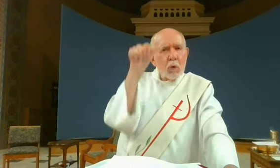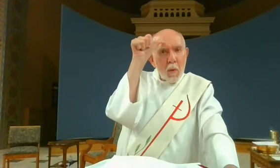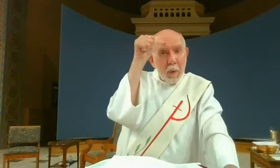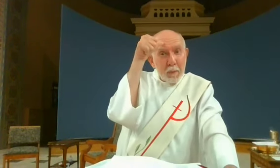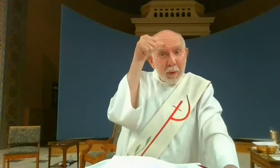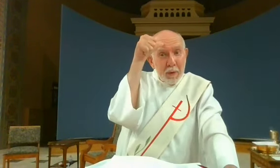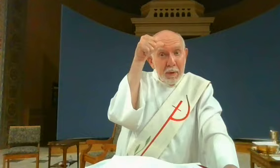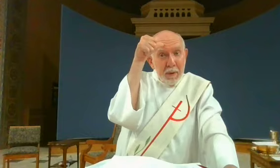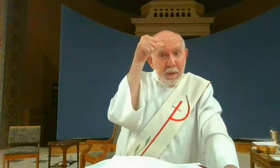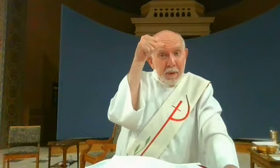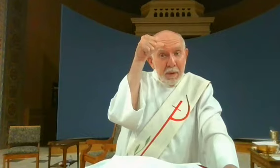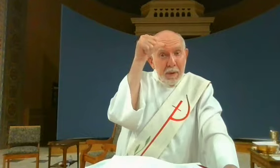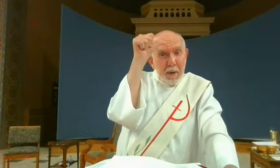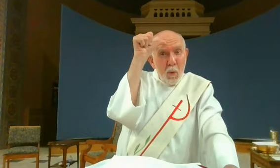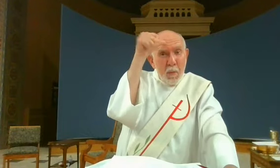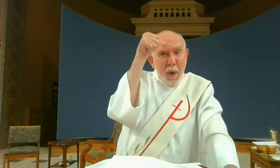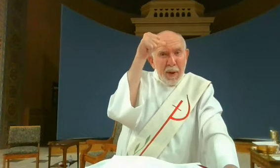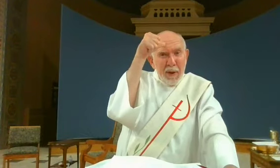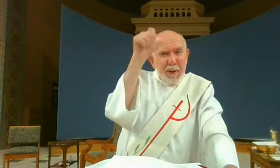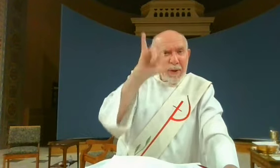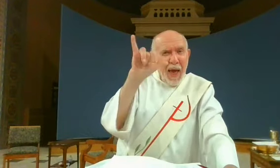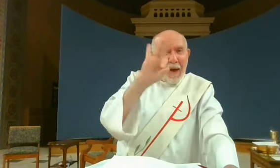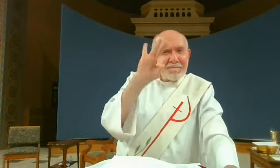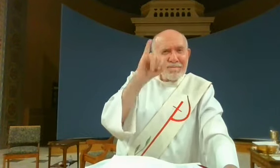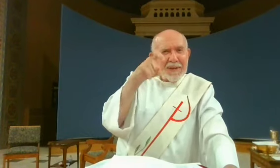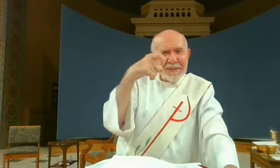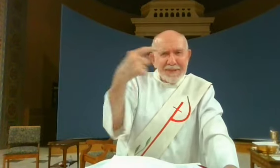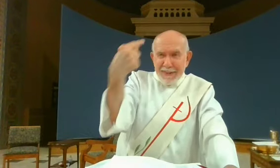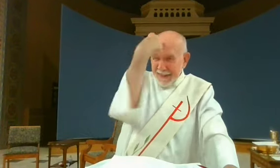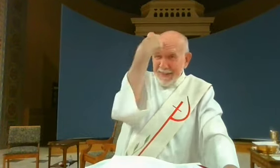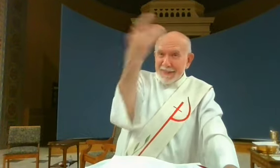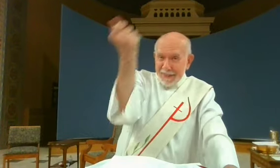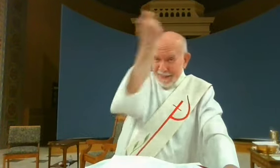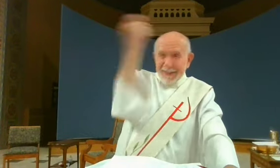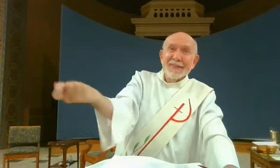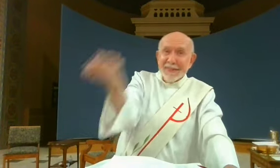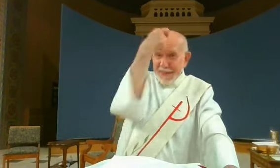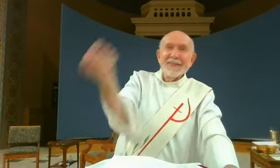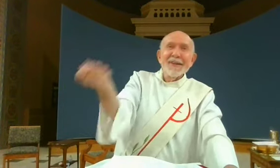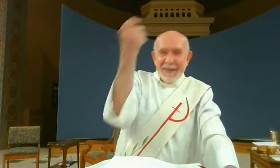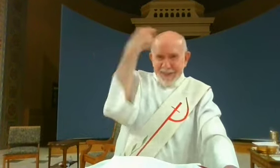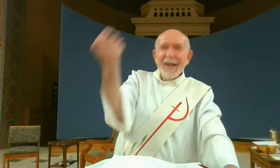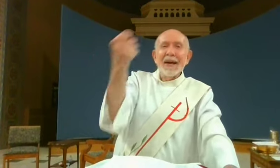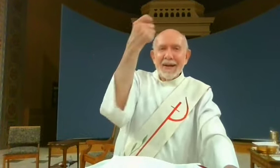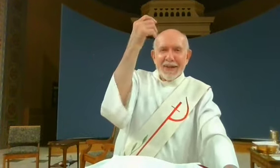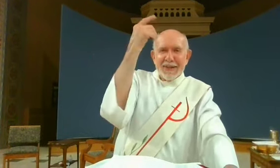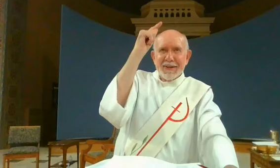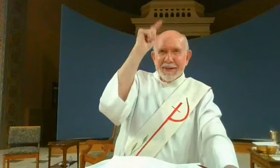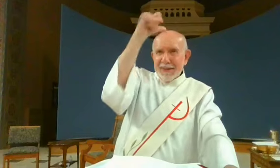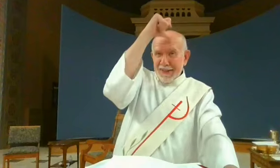Let's replace that word with remember. It's like fix. Yeah, I'm not hammering it into my